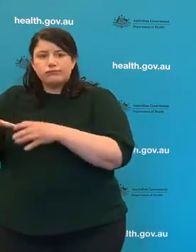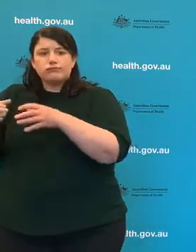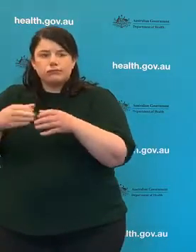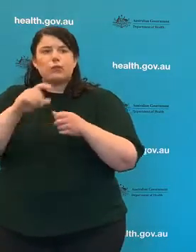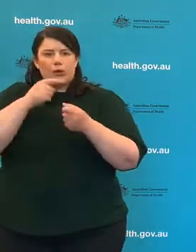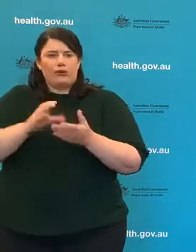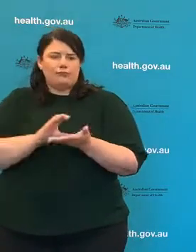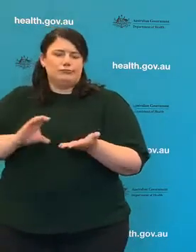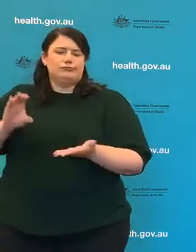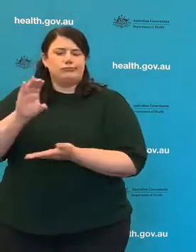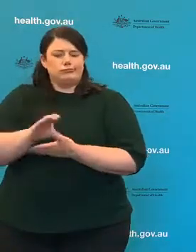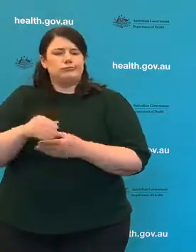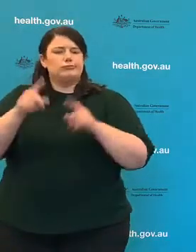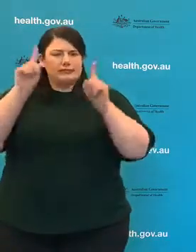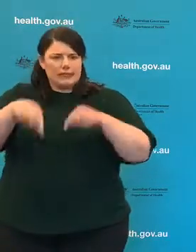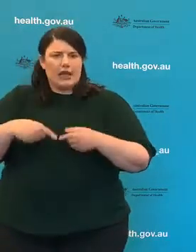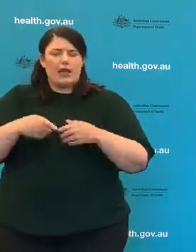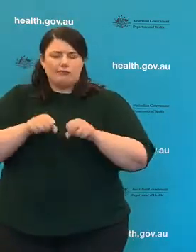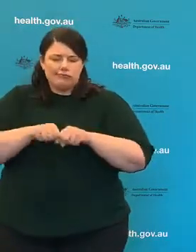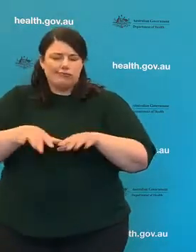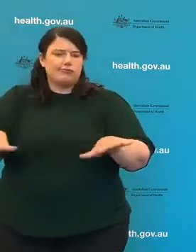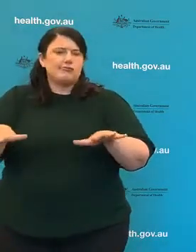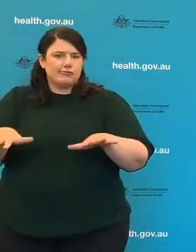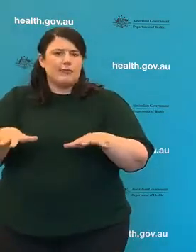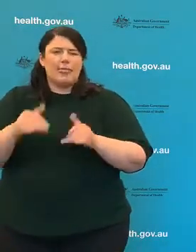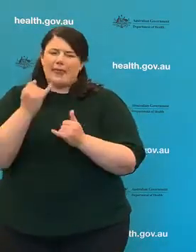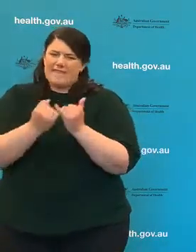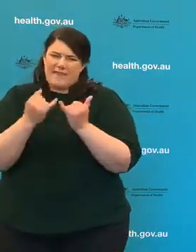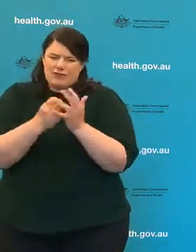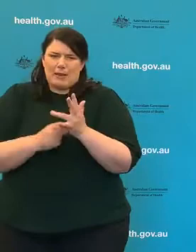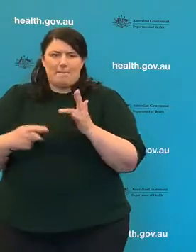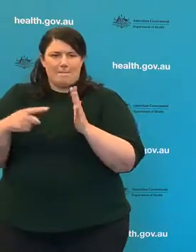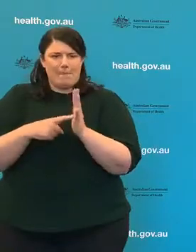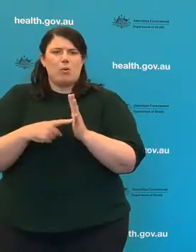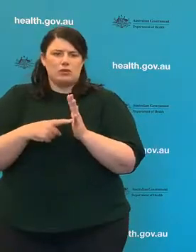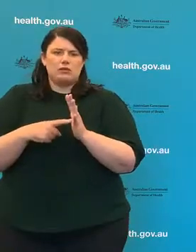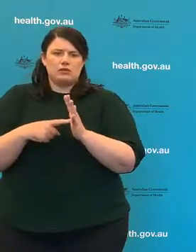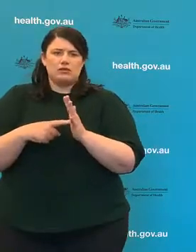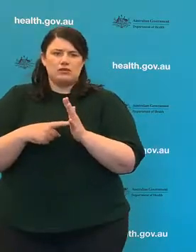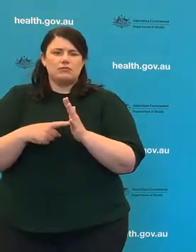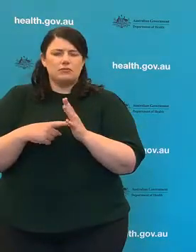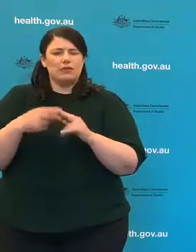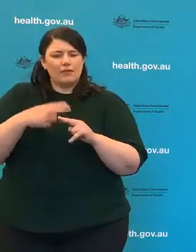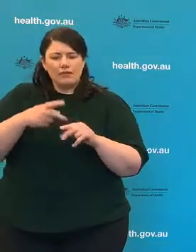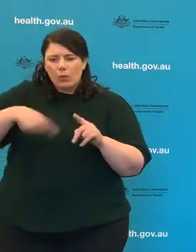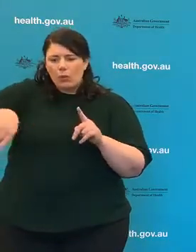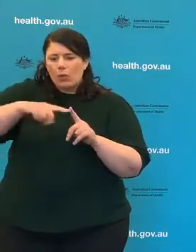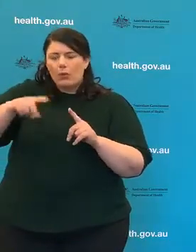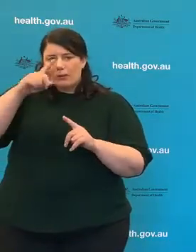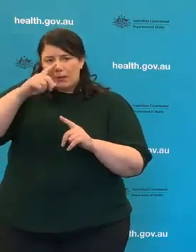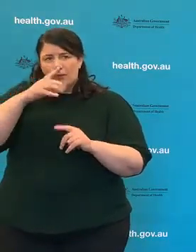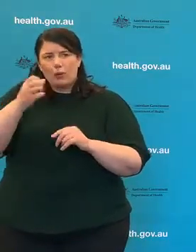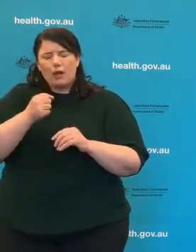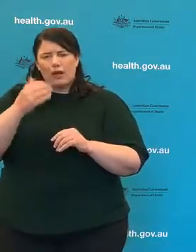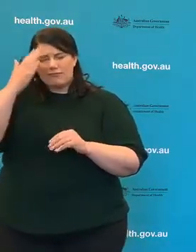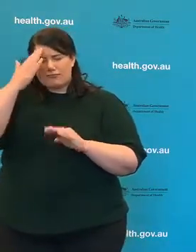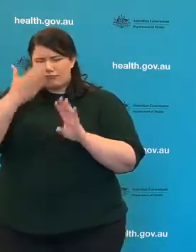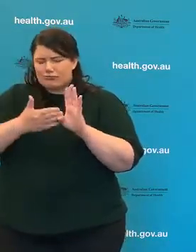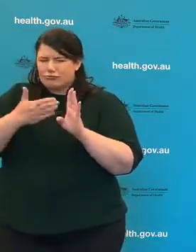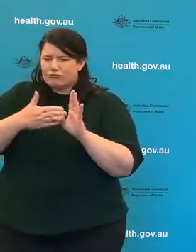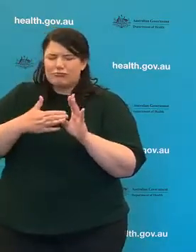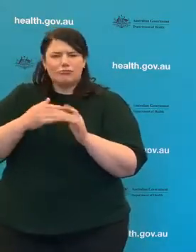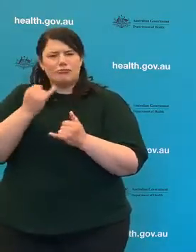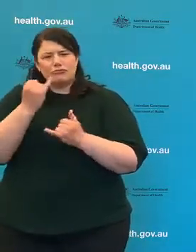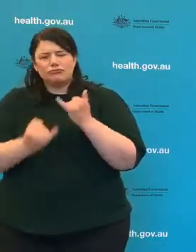live. And that'll be a very important access point for people suffering from psychological